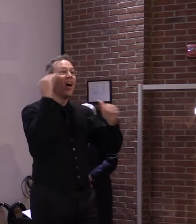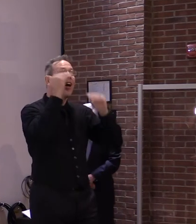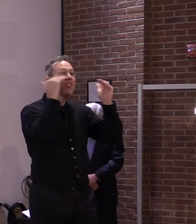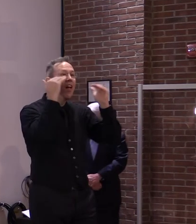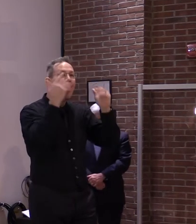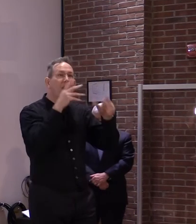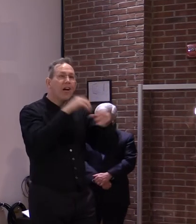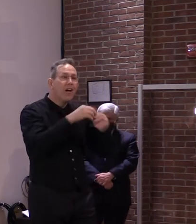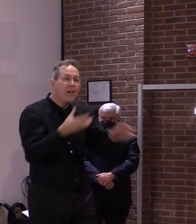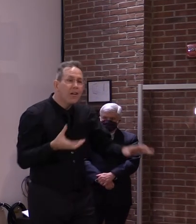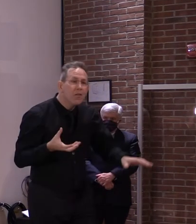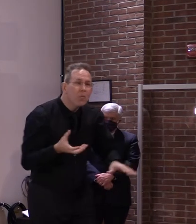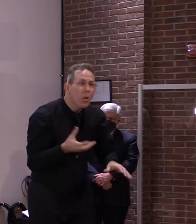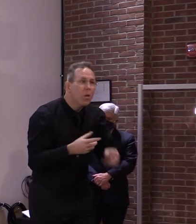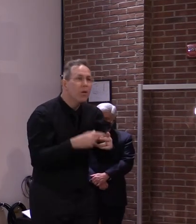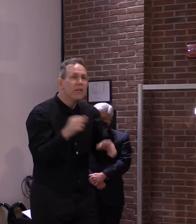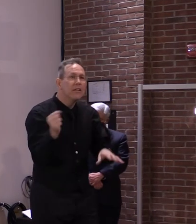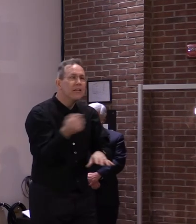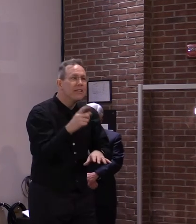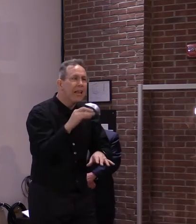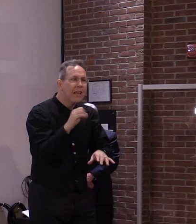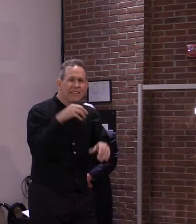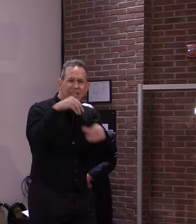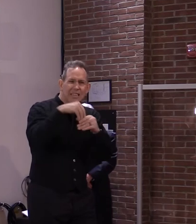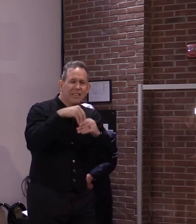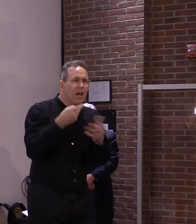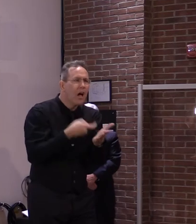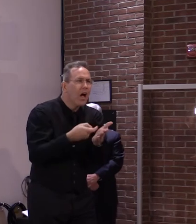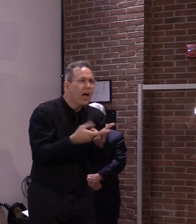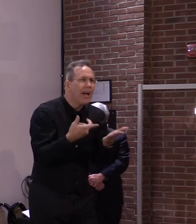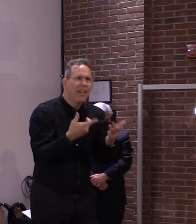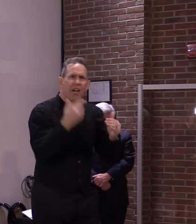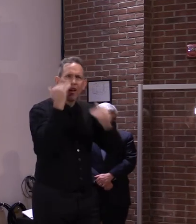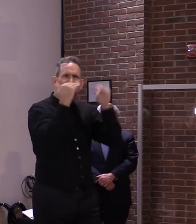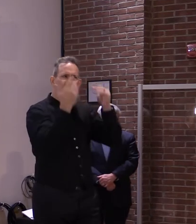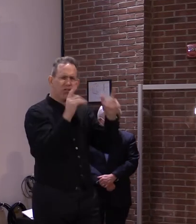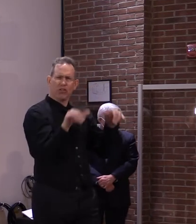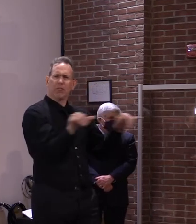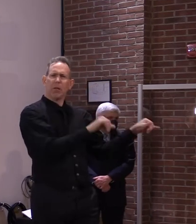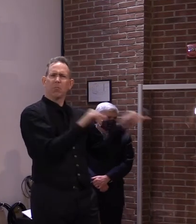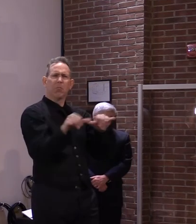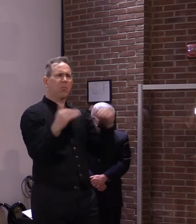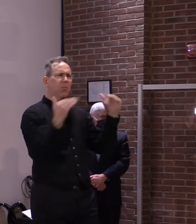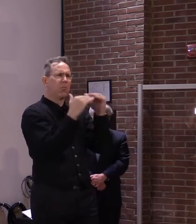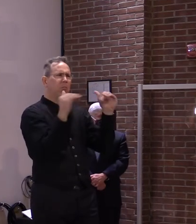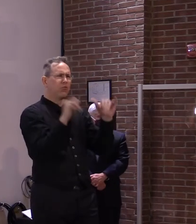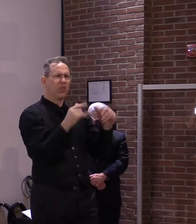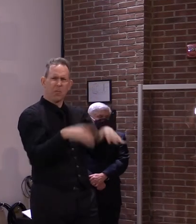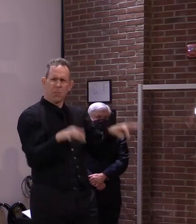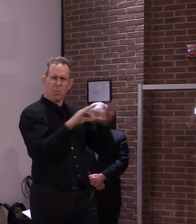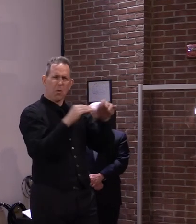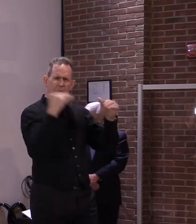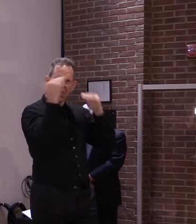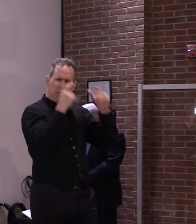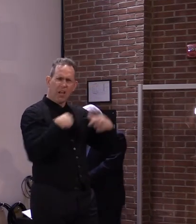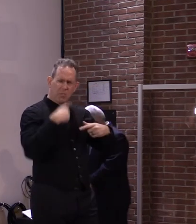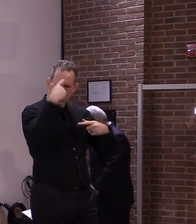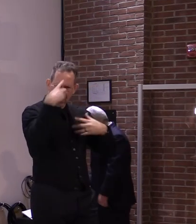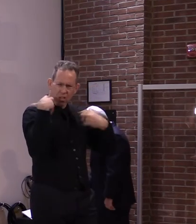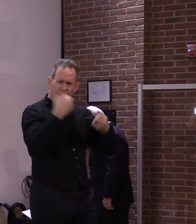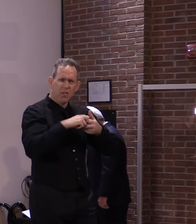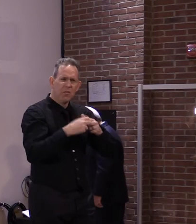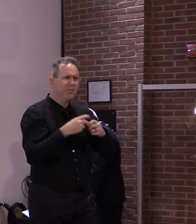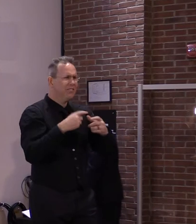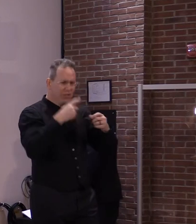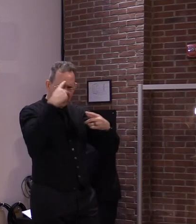etc which are equally important to the mental health and physical fitness of our adults so my question is is a decision